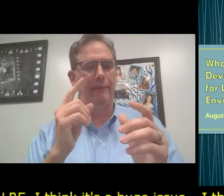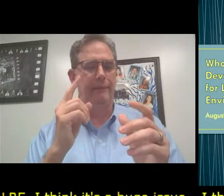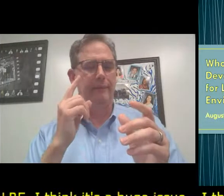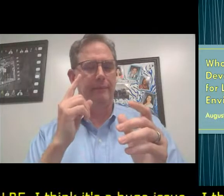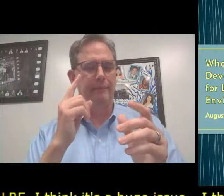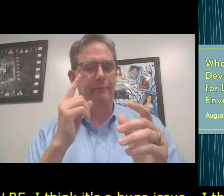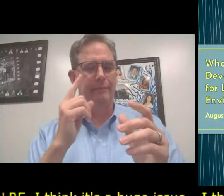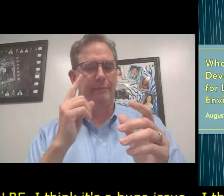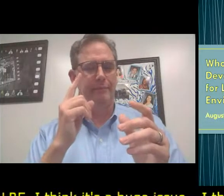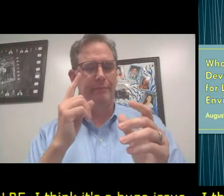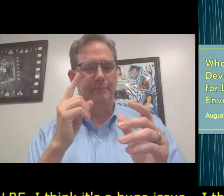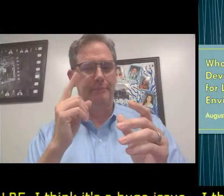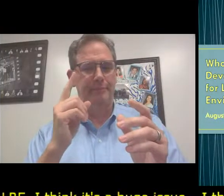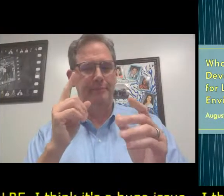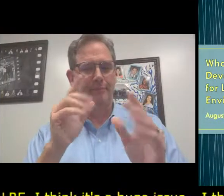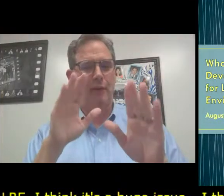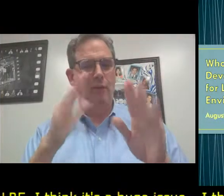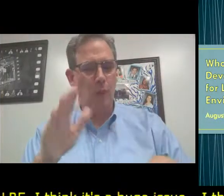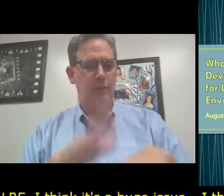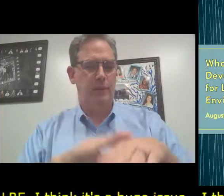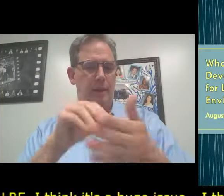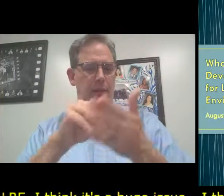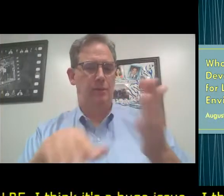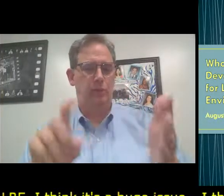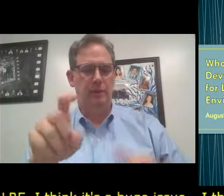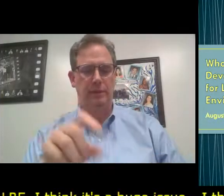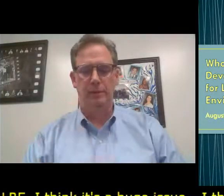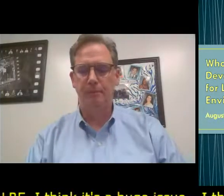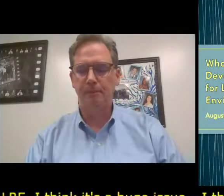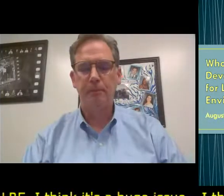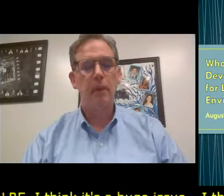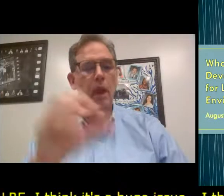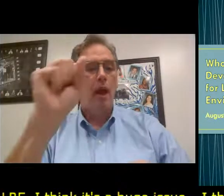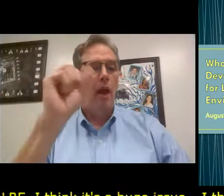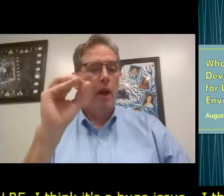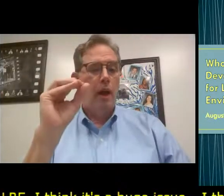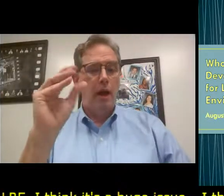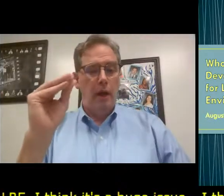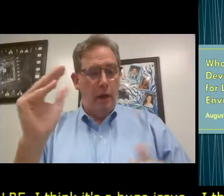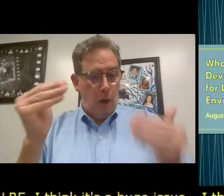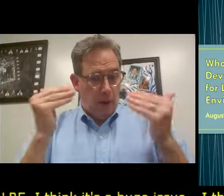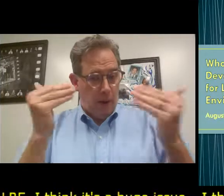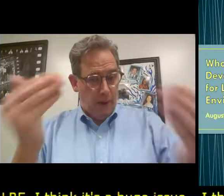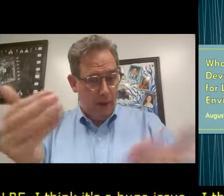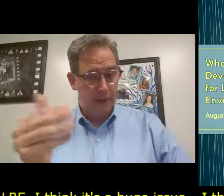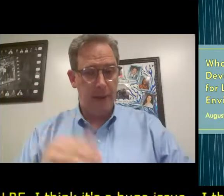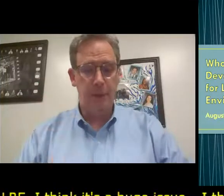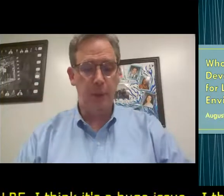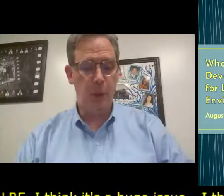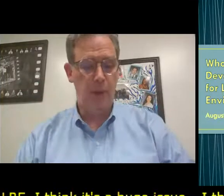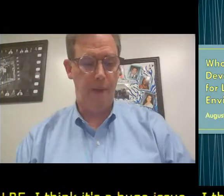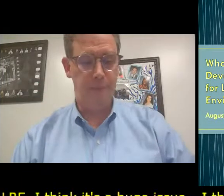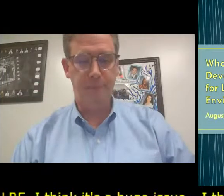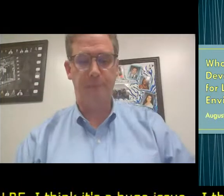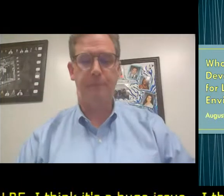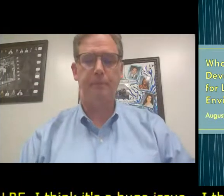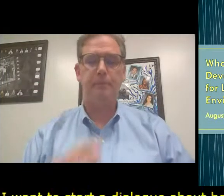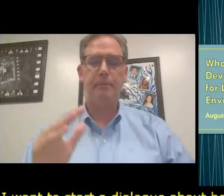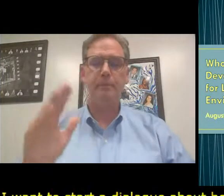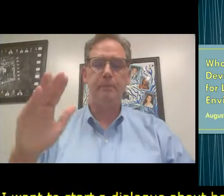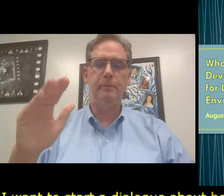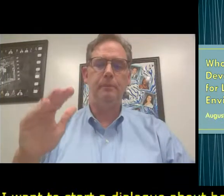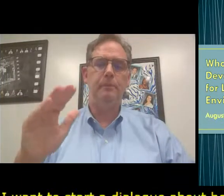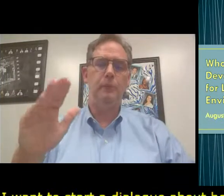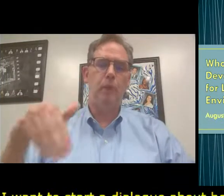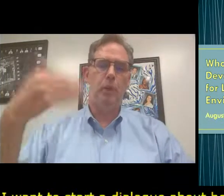galvanize us in our work together. uh, in order to focus on